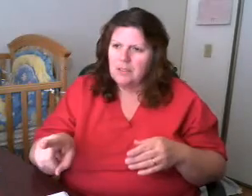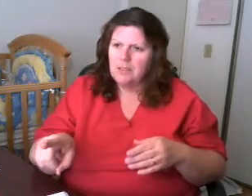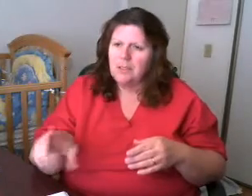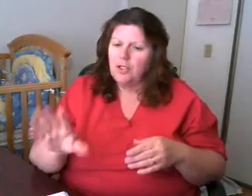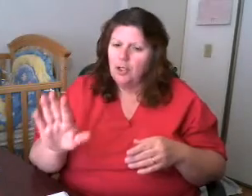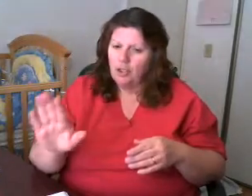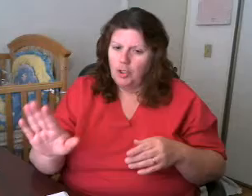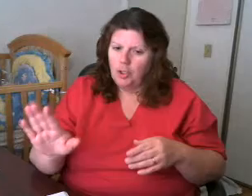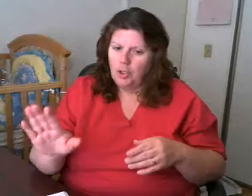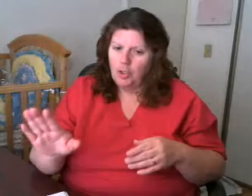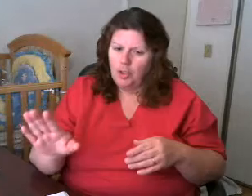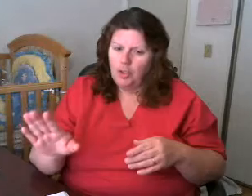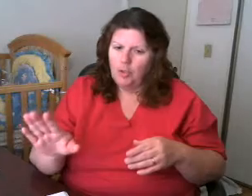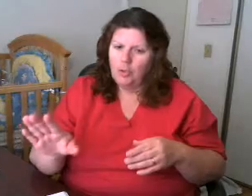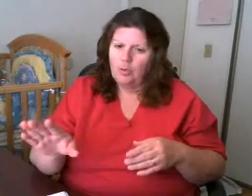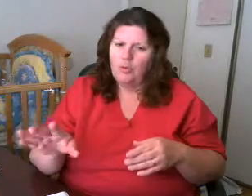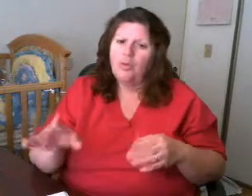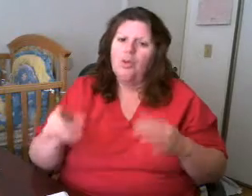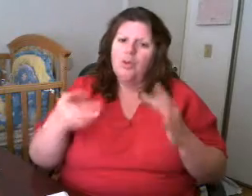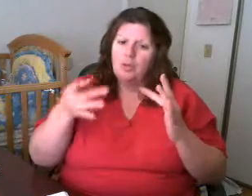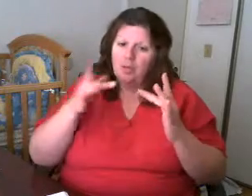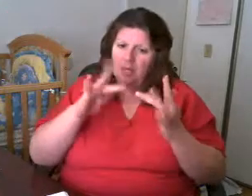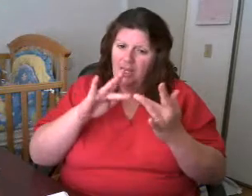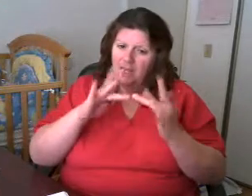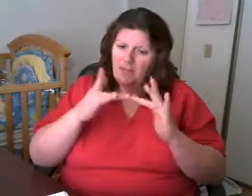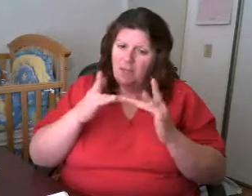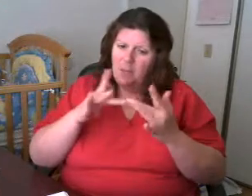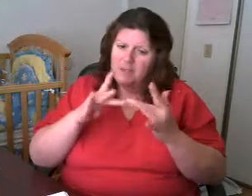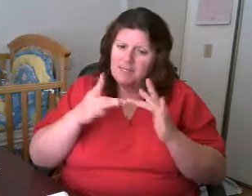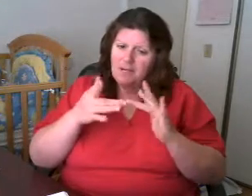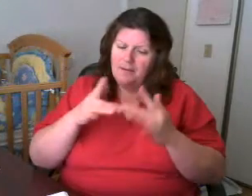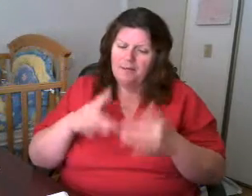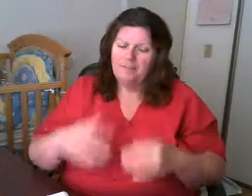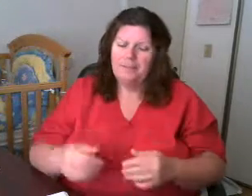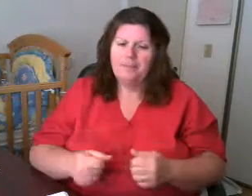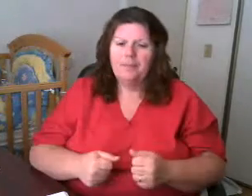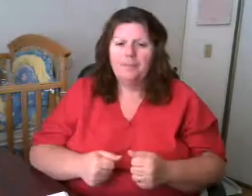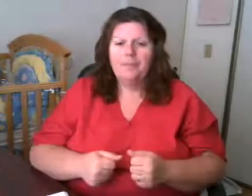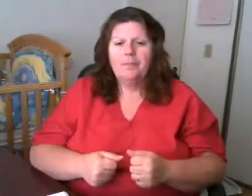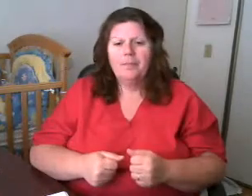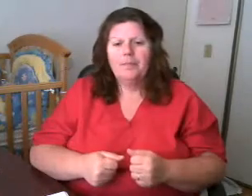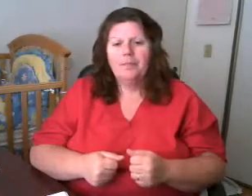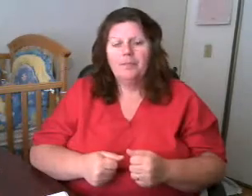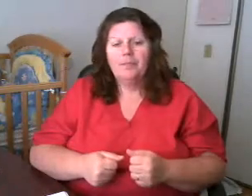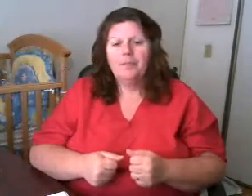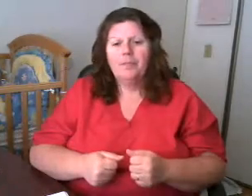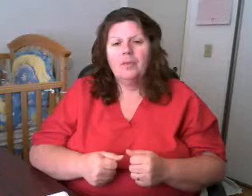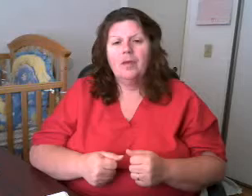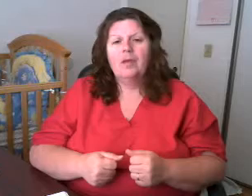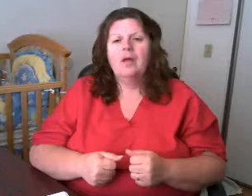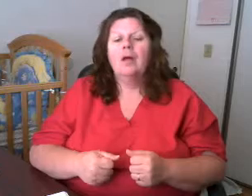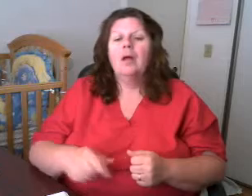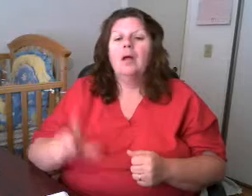get from RID's website. But some of the things that's related to that is logistics includes, do you